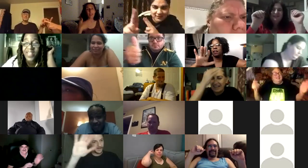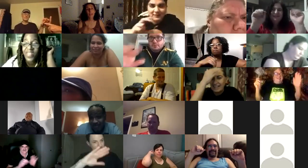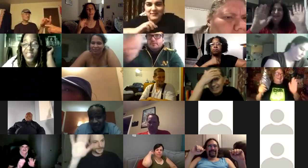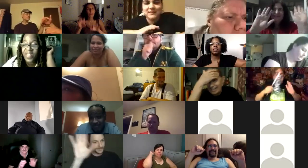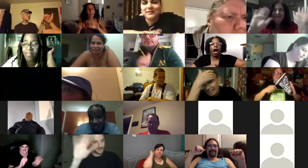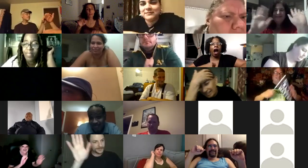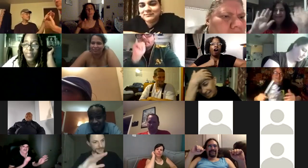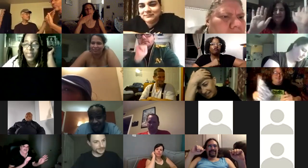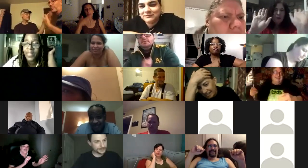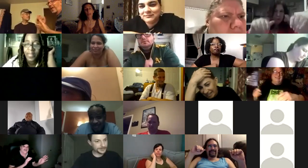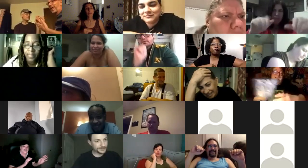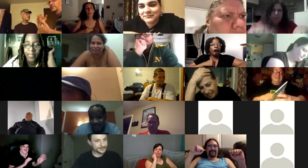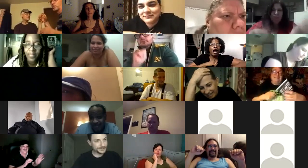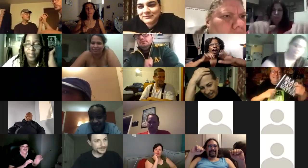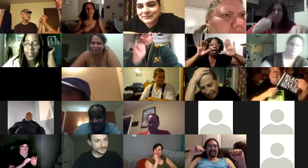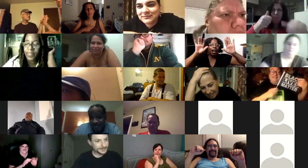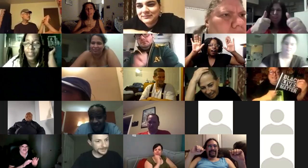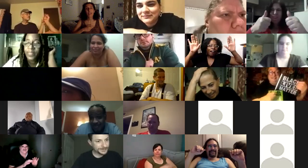I also want to say thank you, Sandy.